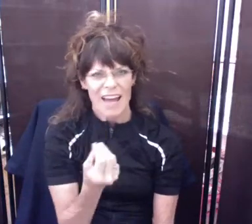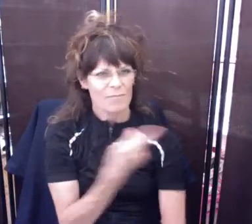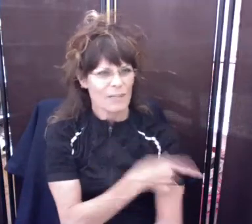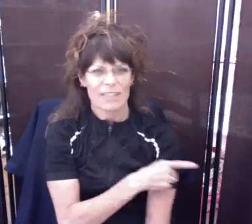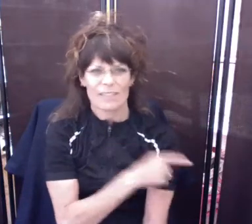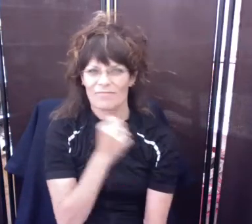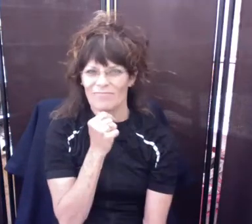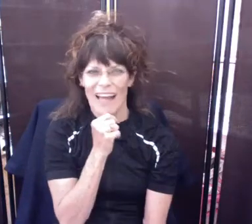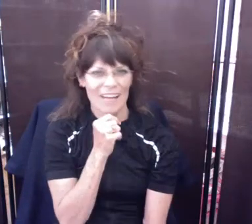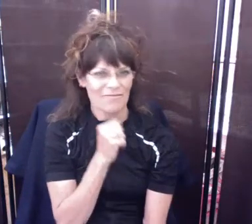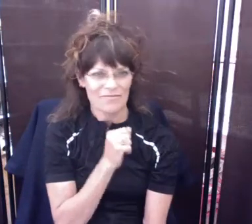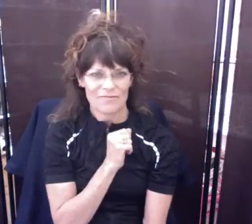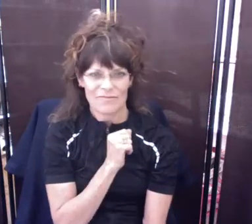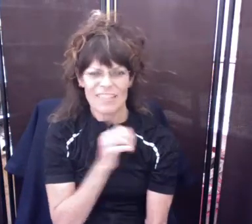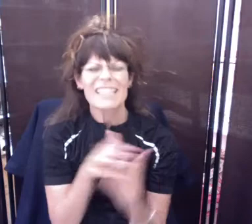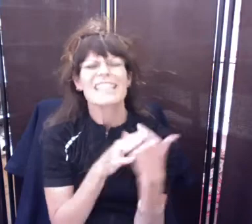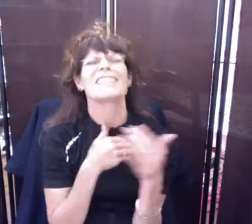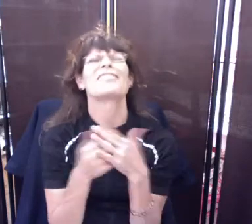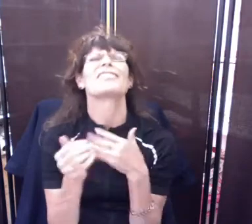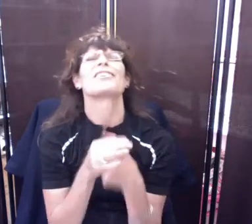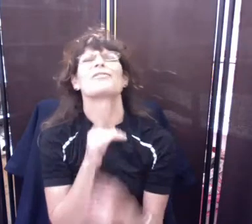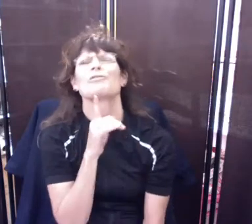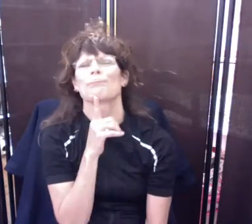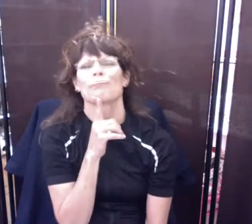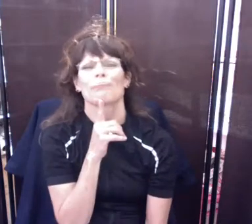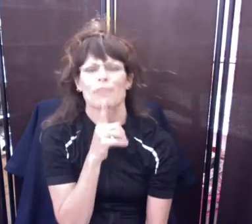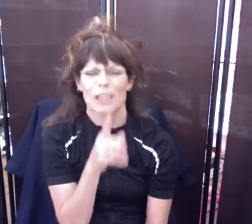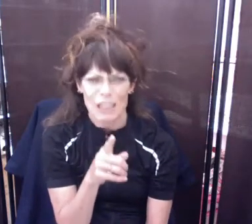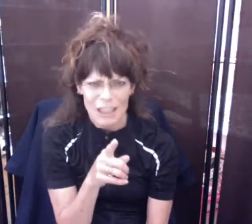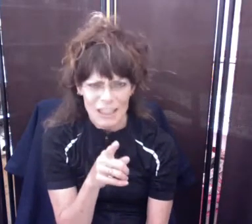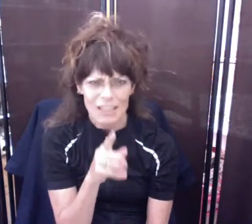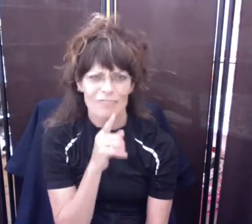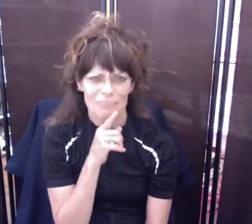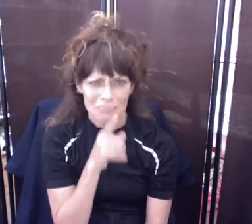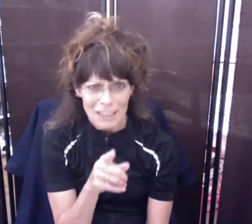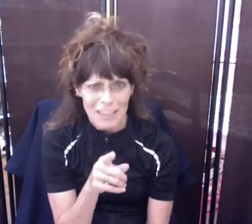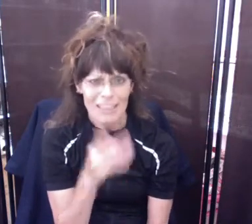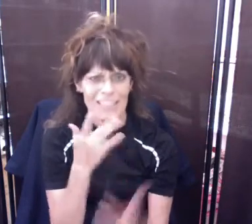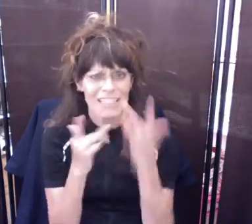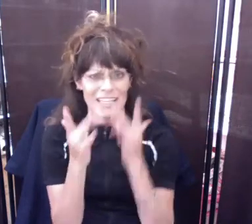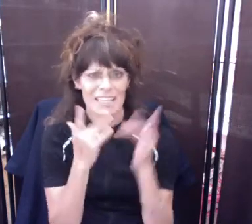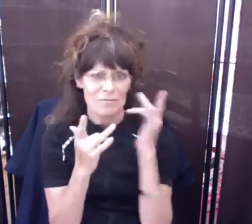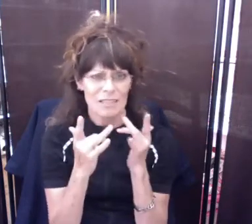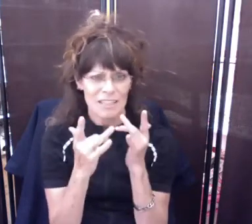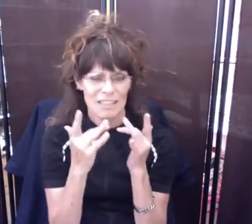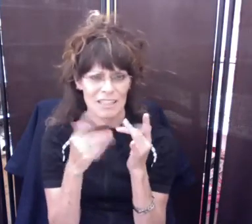though I was really, really, really desperate to separate from alcohol. And if there